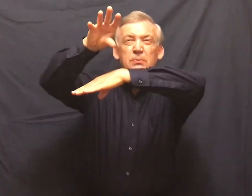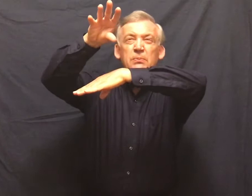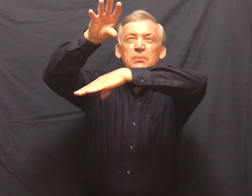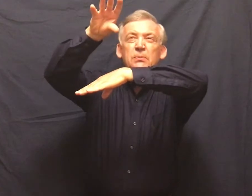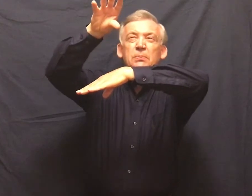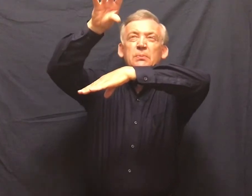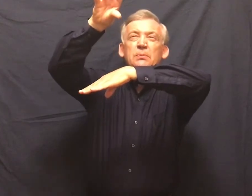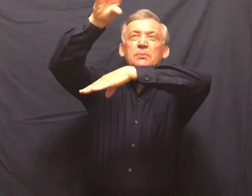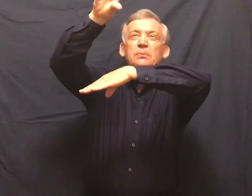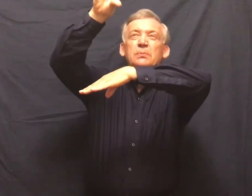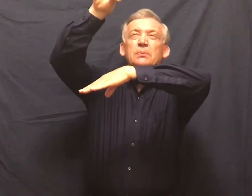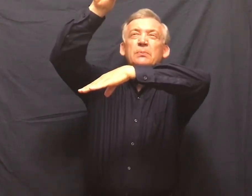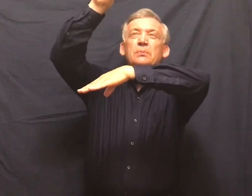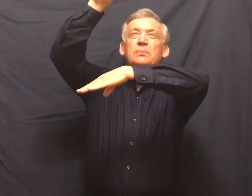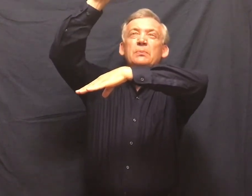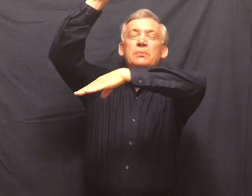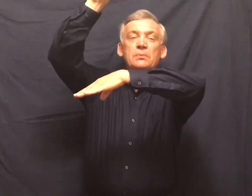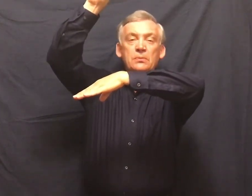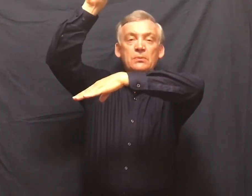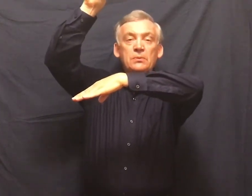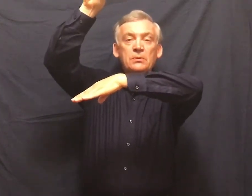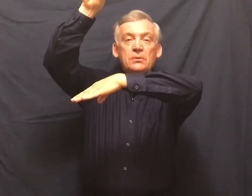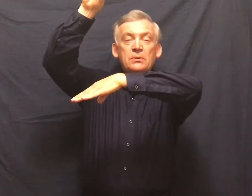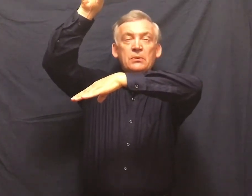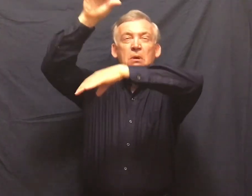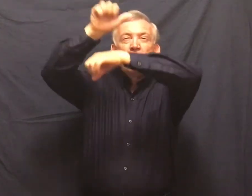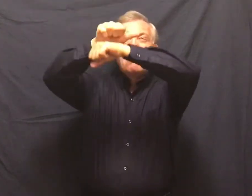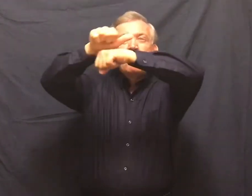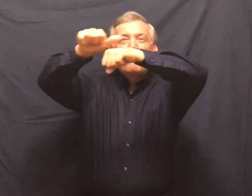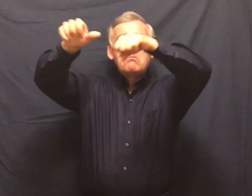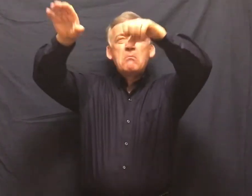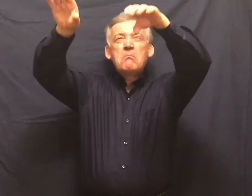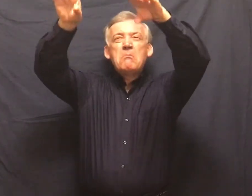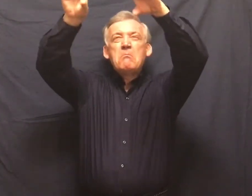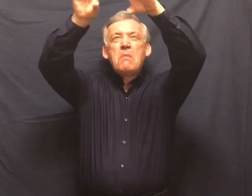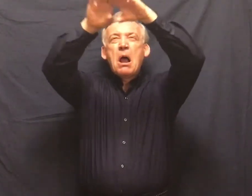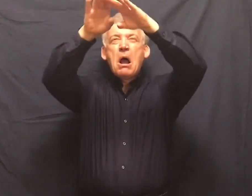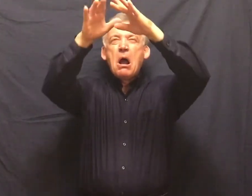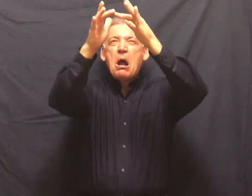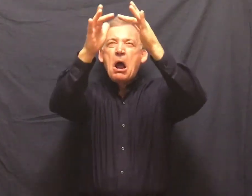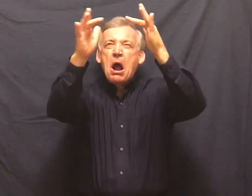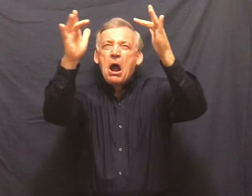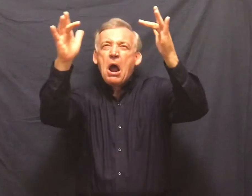And as it went, the tops of the mountains seemed to blaze with increasing brightness.